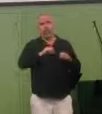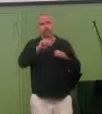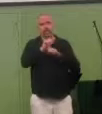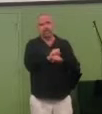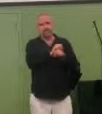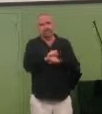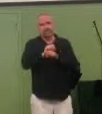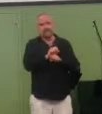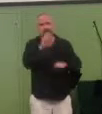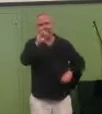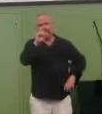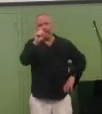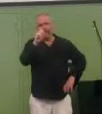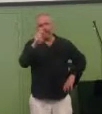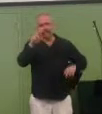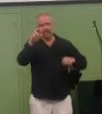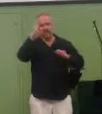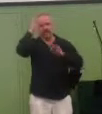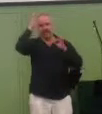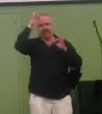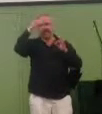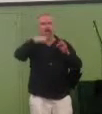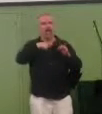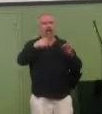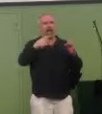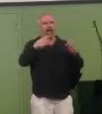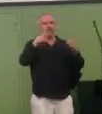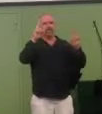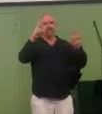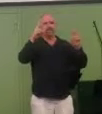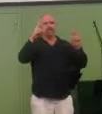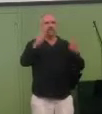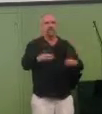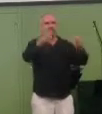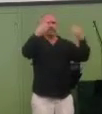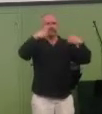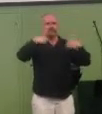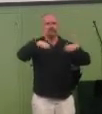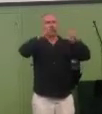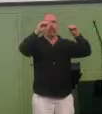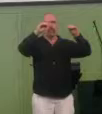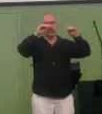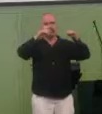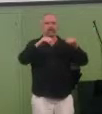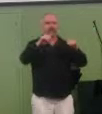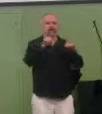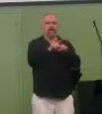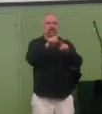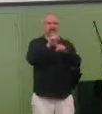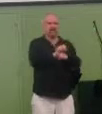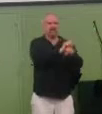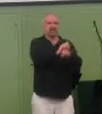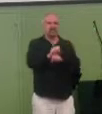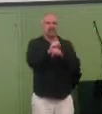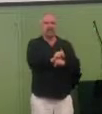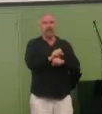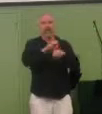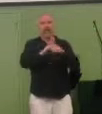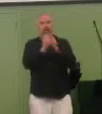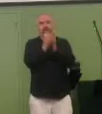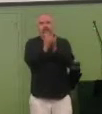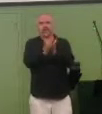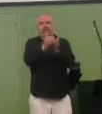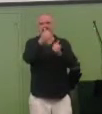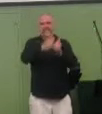was Andrew, captured and being taken off to be sold. And on the ship over, each of the men raped me